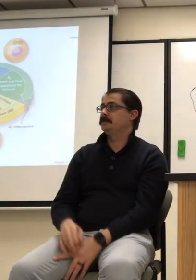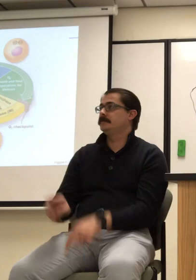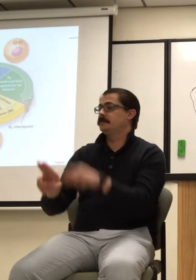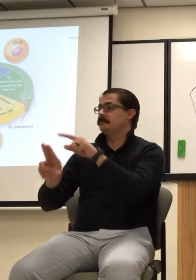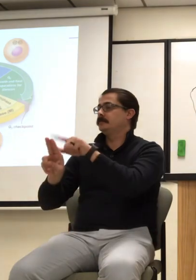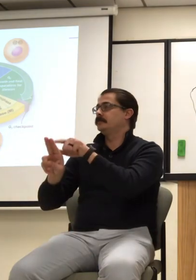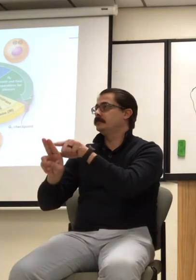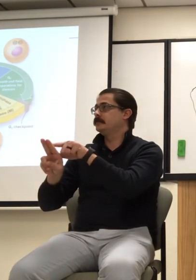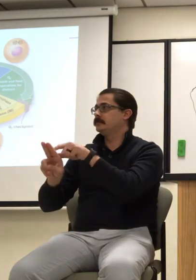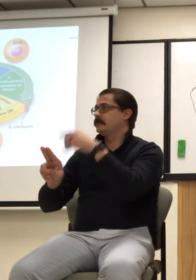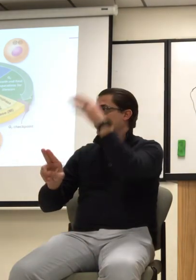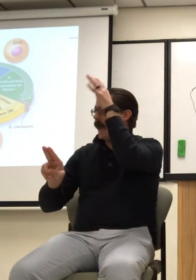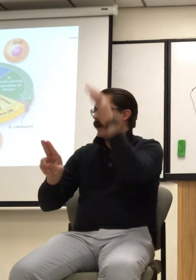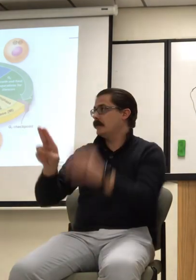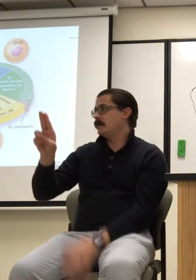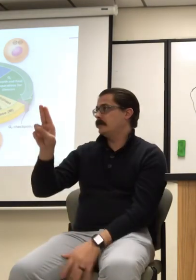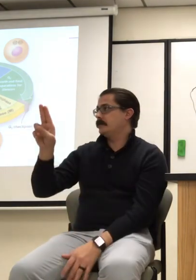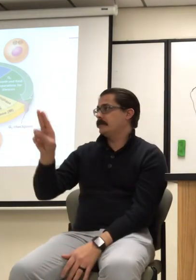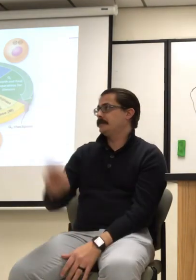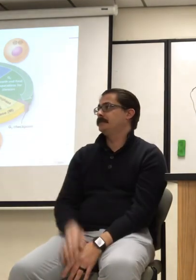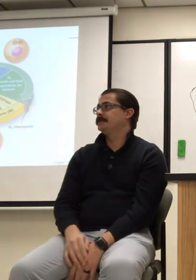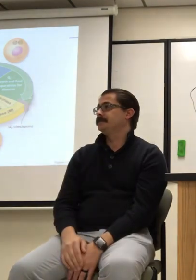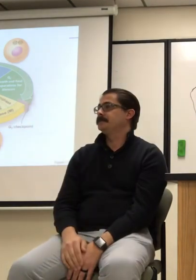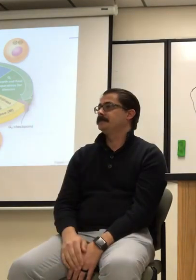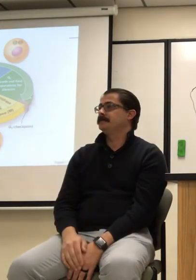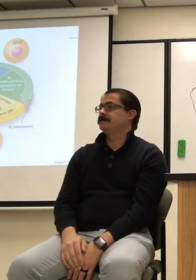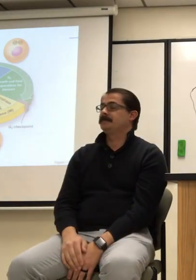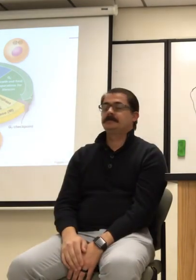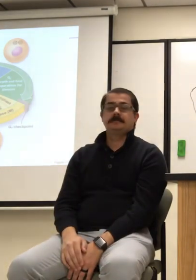and the red one came from your dad.